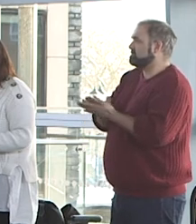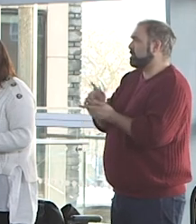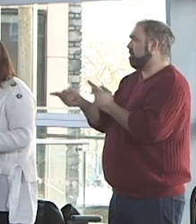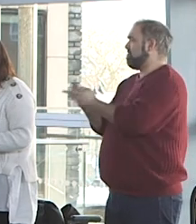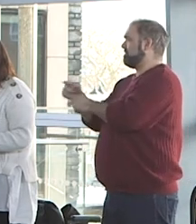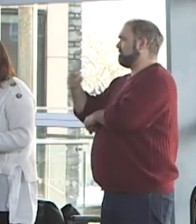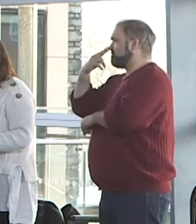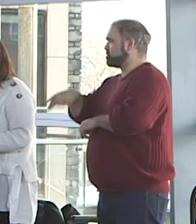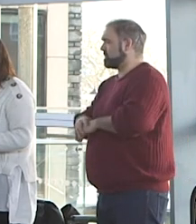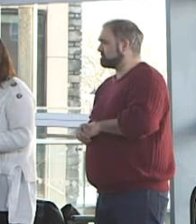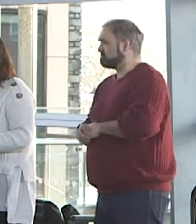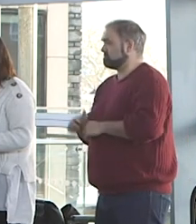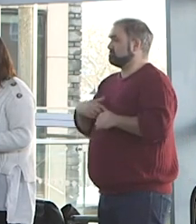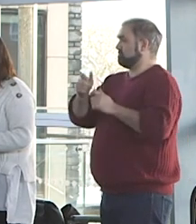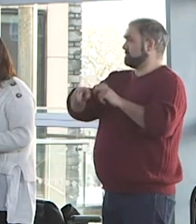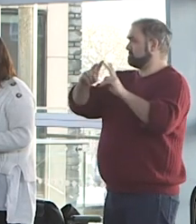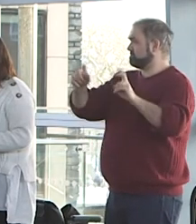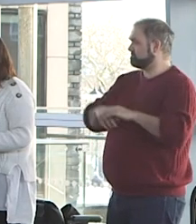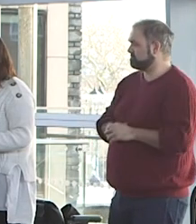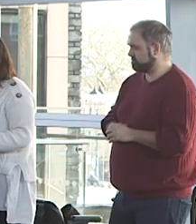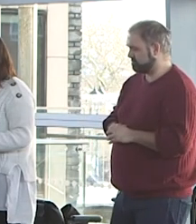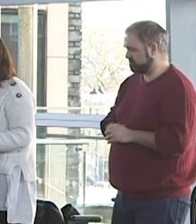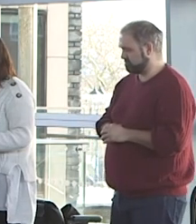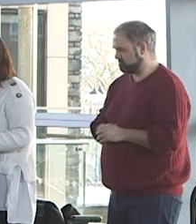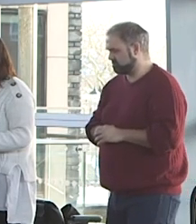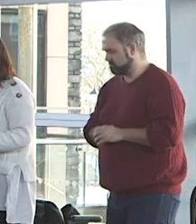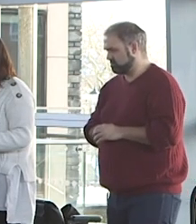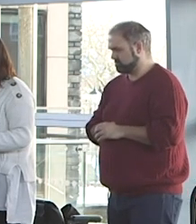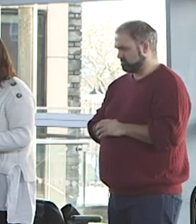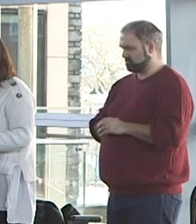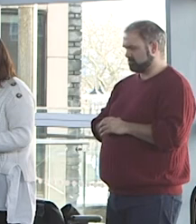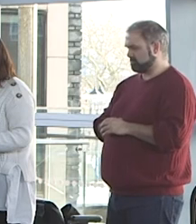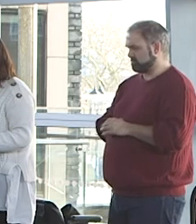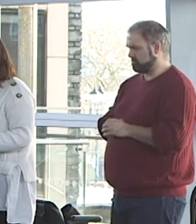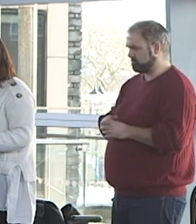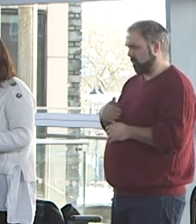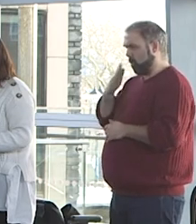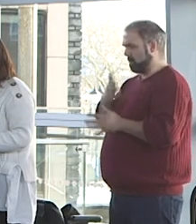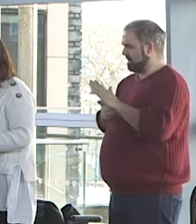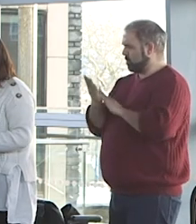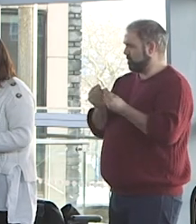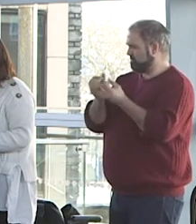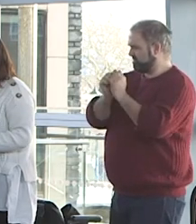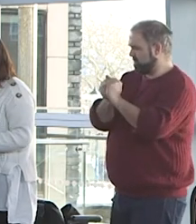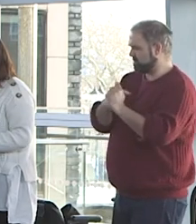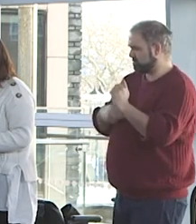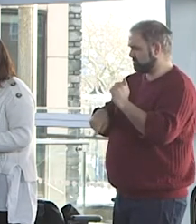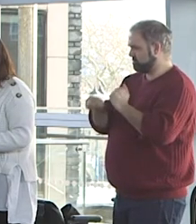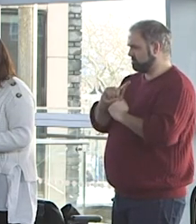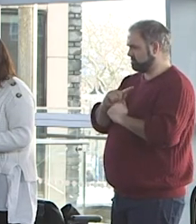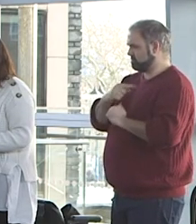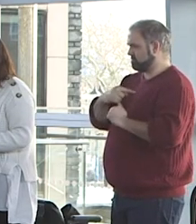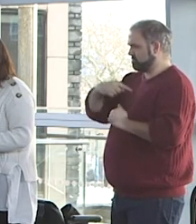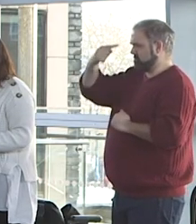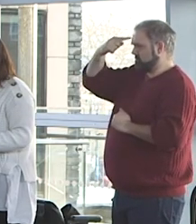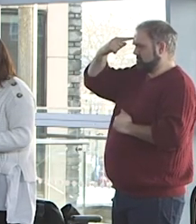fraudulent. I quote, back in Tunisia, I was trying to pass. But when I was out with my friends, I always had with me money for